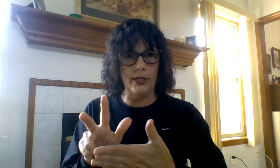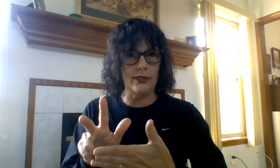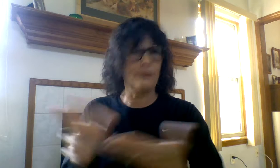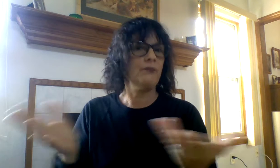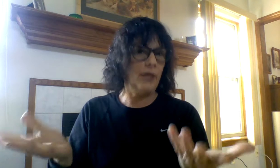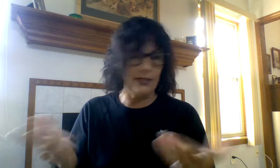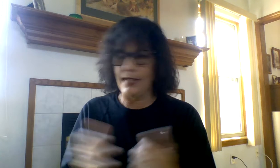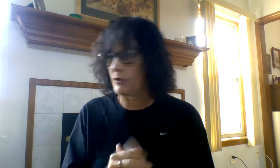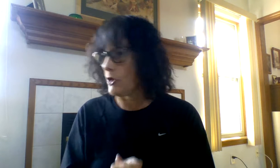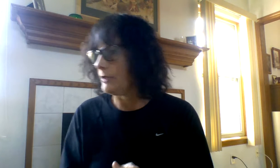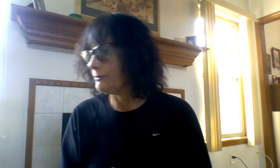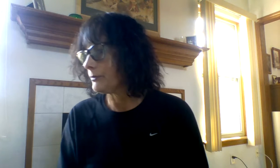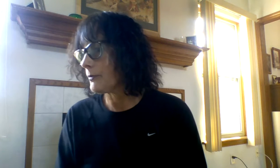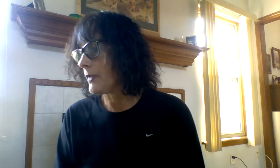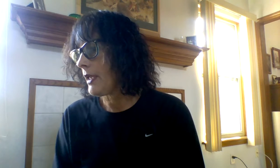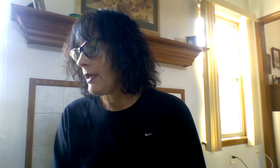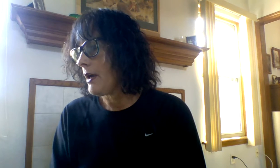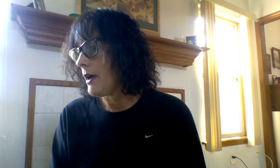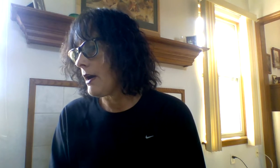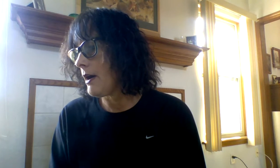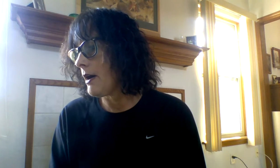weeks, etc.